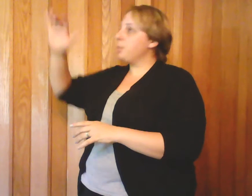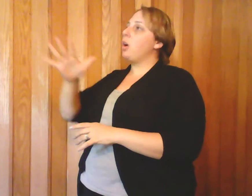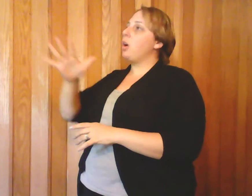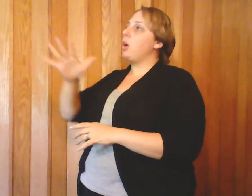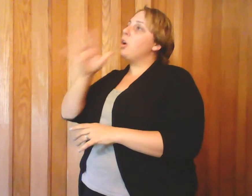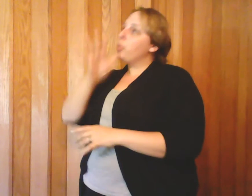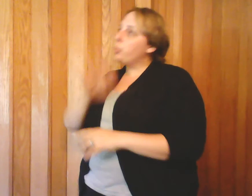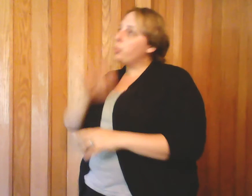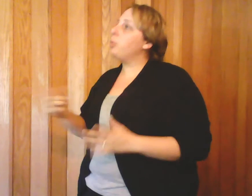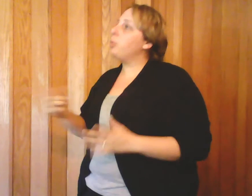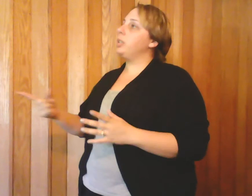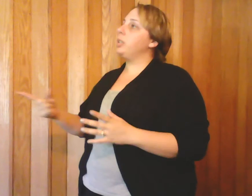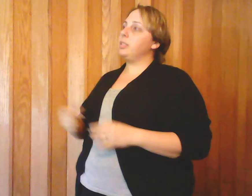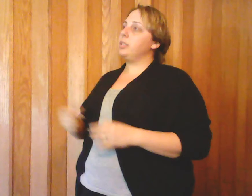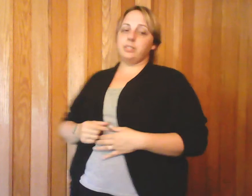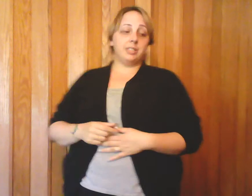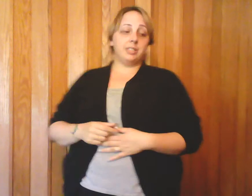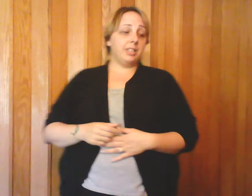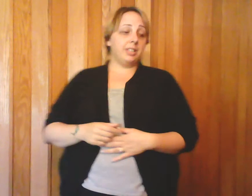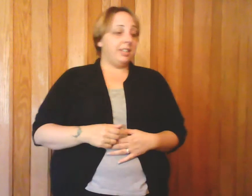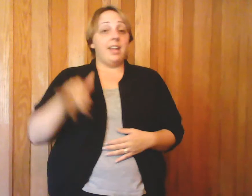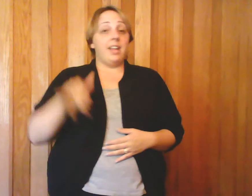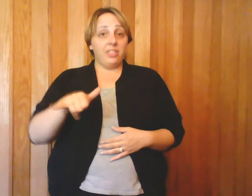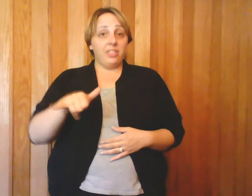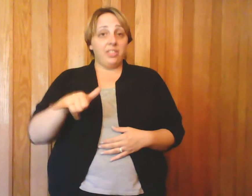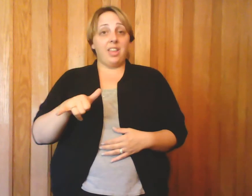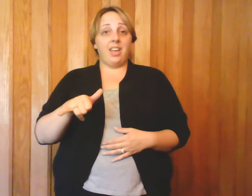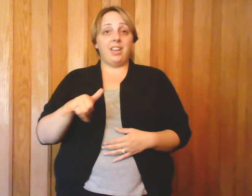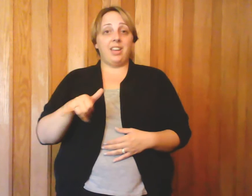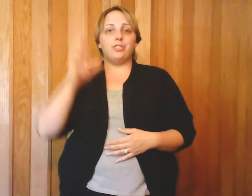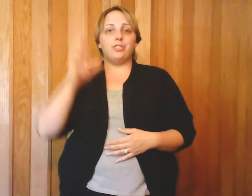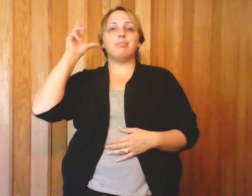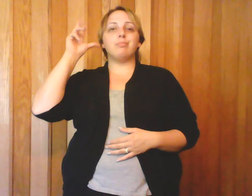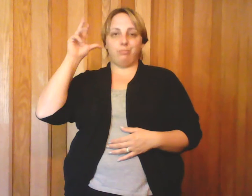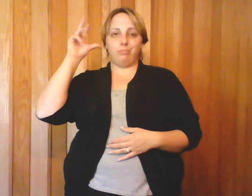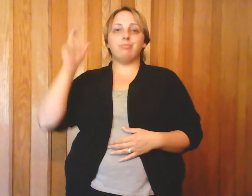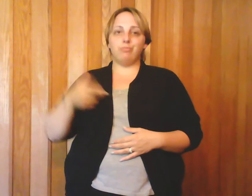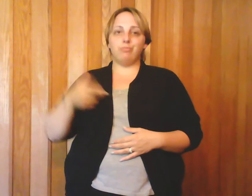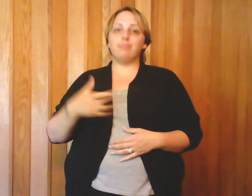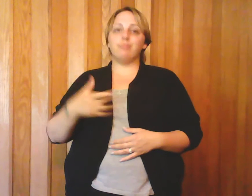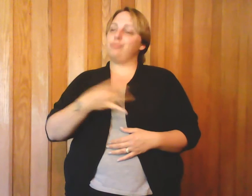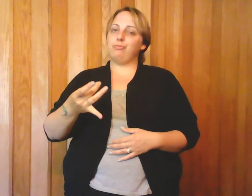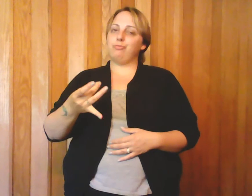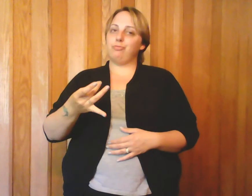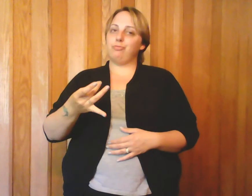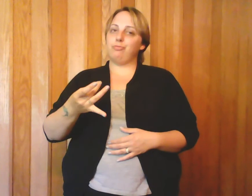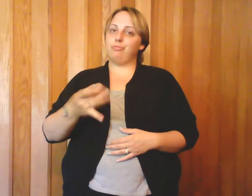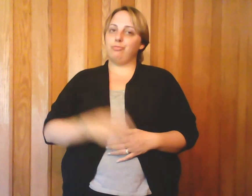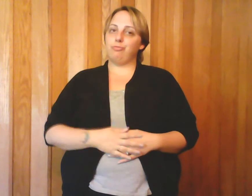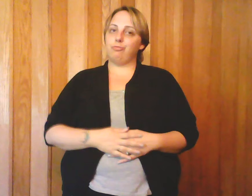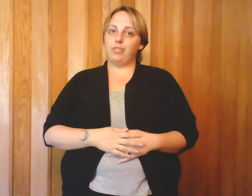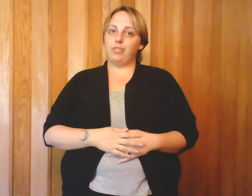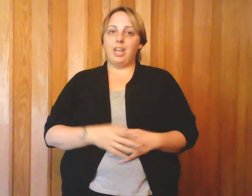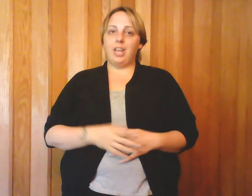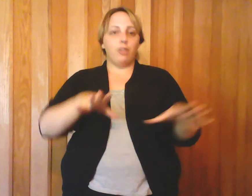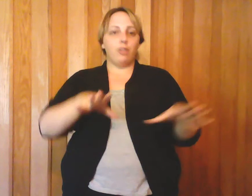seemed in some ways like she was an incredible princess. But she was also a very strong and tough woman at a time when most